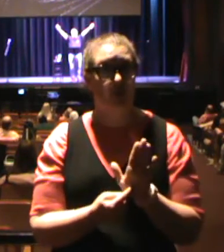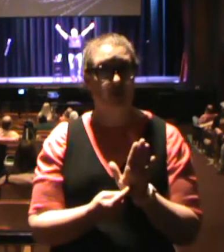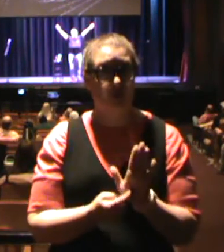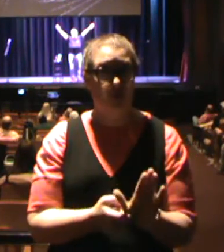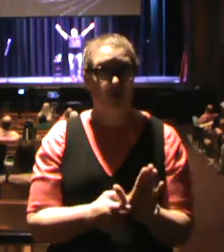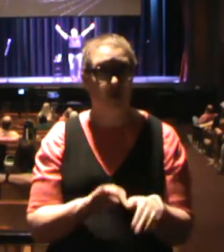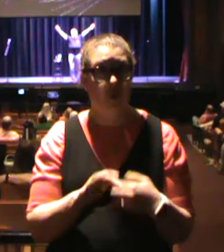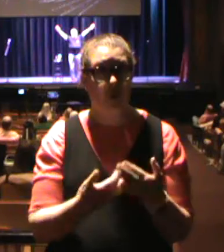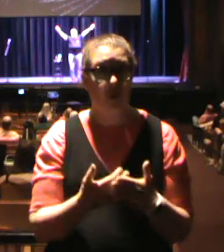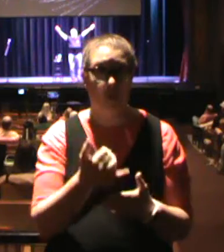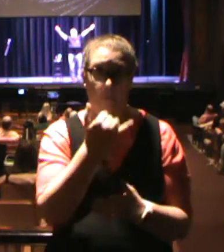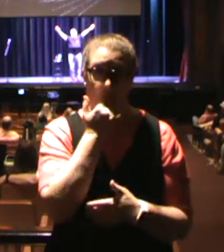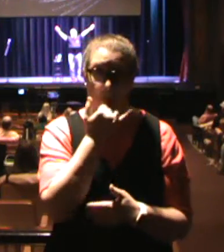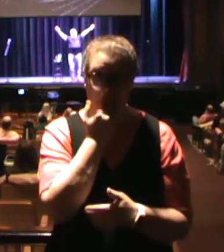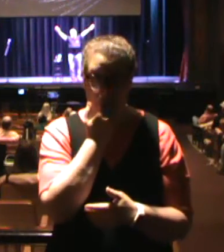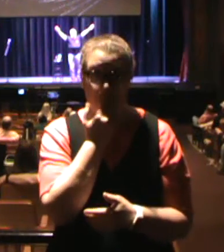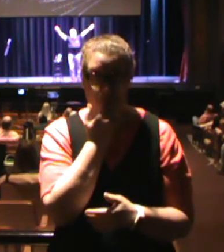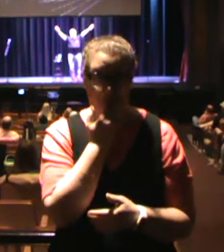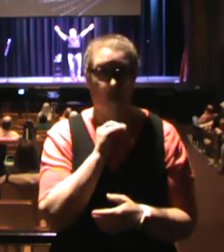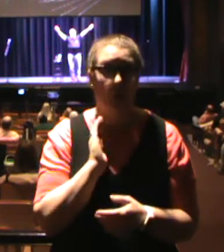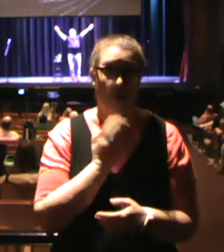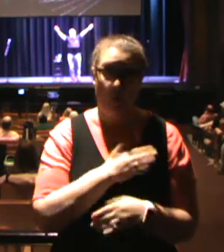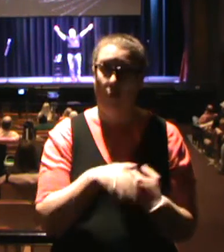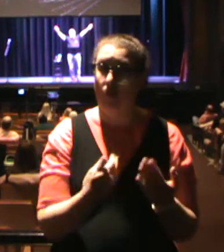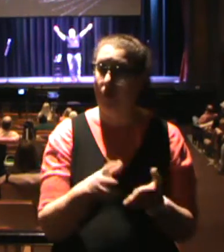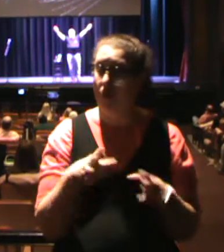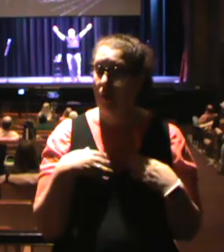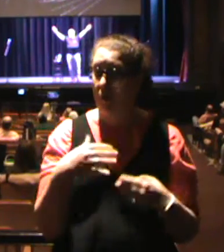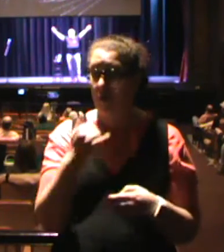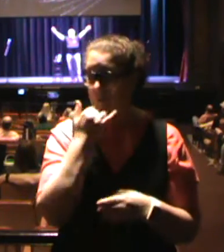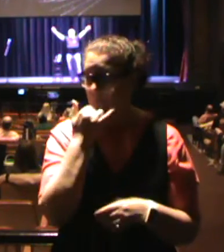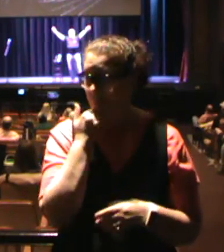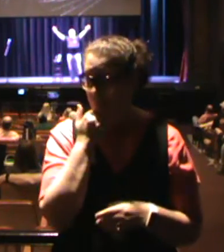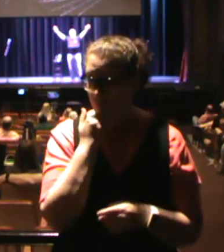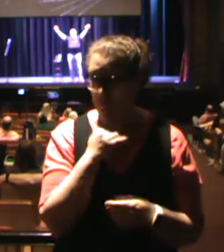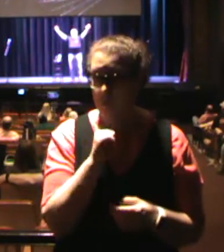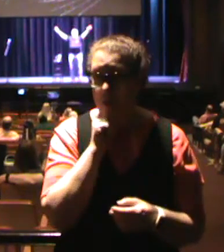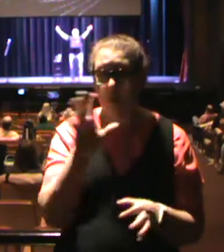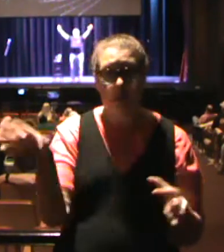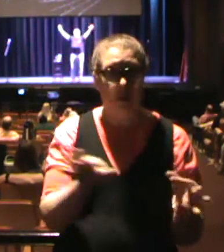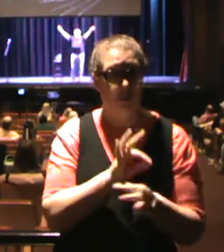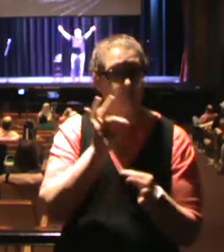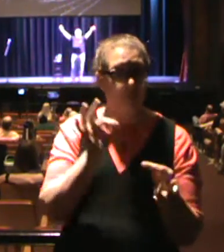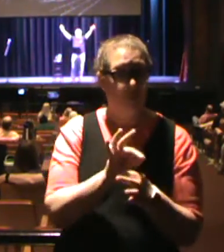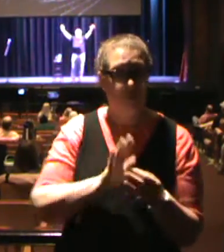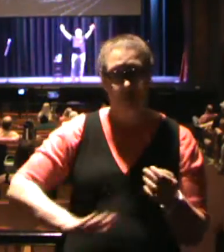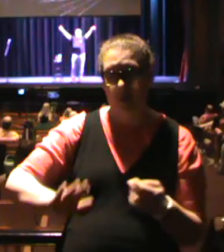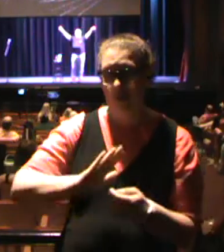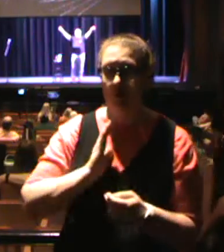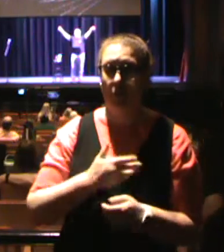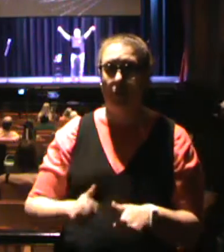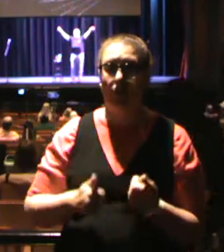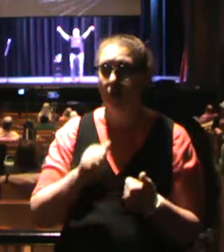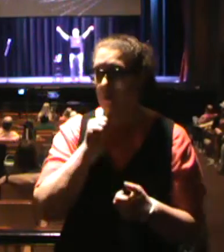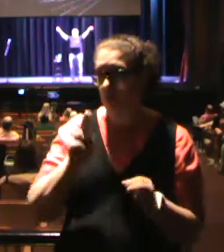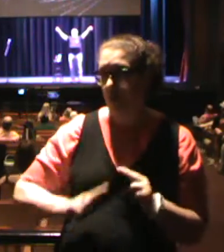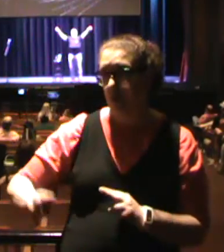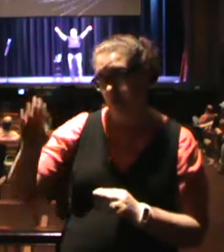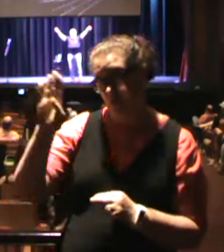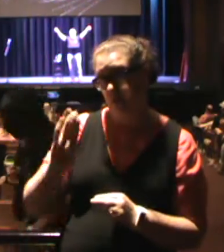and by the way, we all have flaws in here today. We all have imperfections. We all have areas in our life that we're not honoring